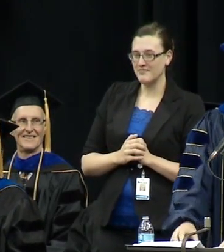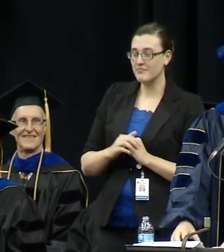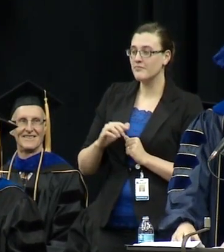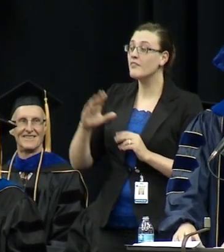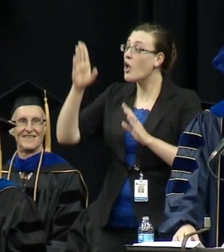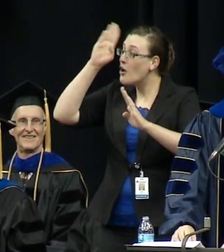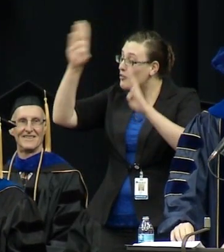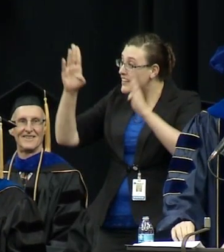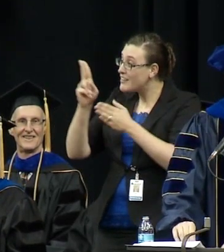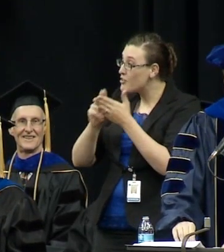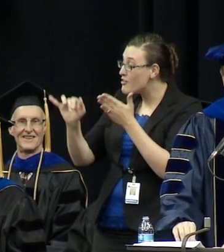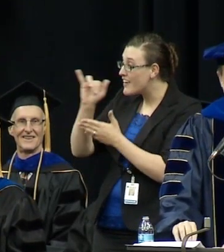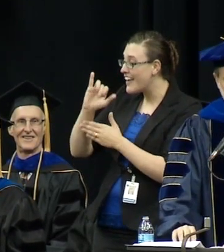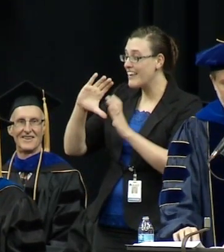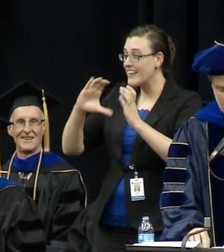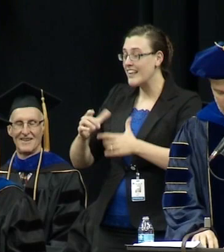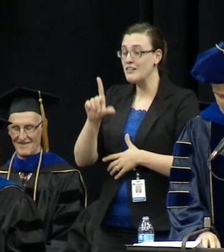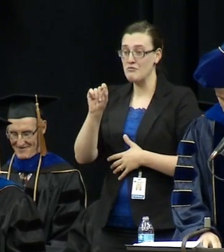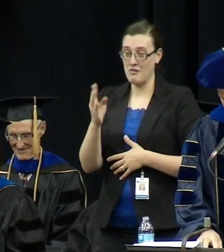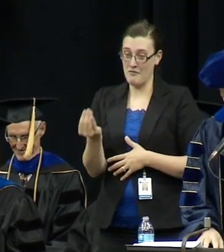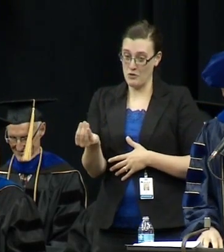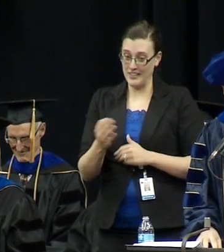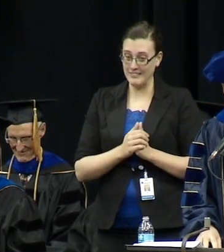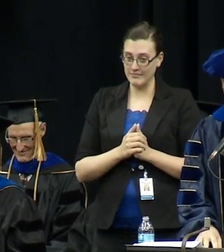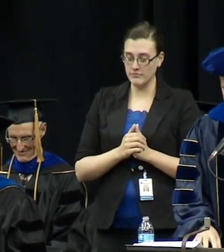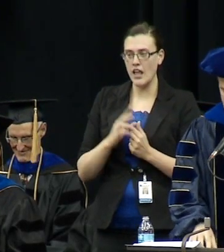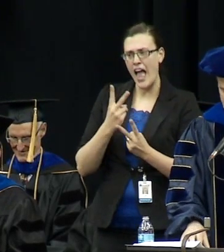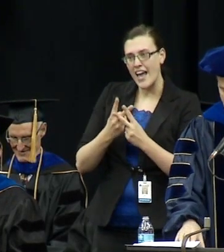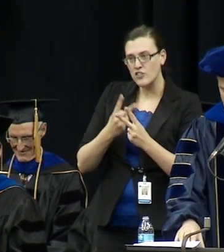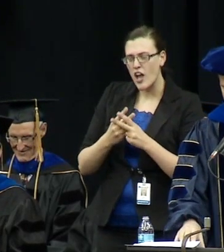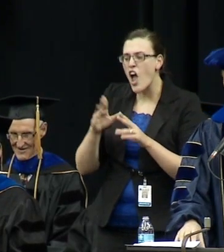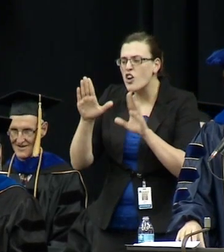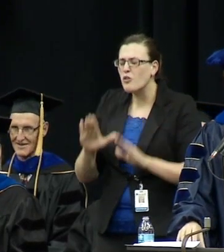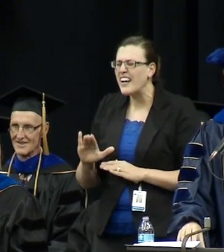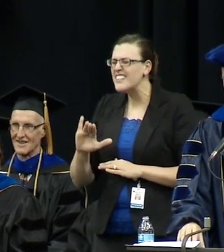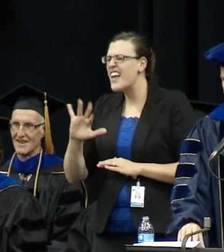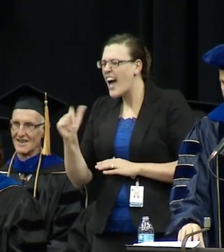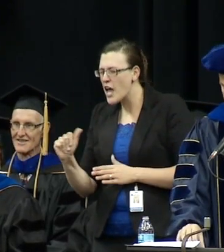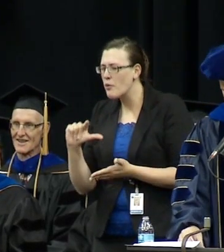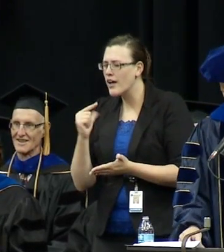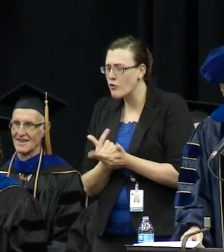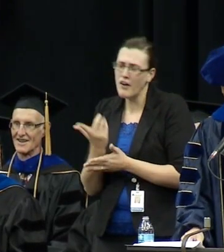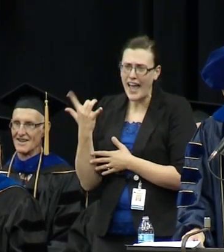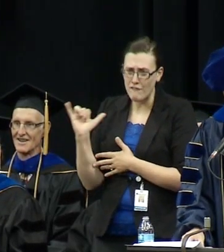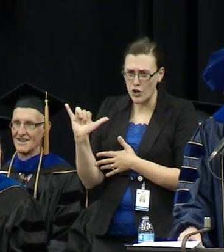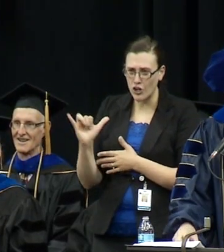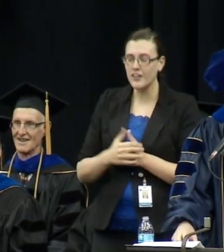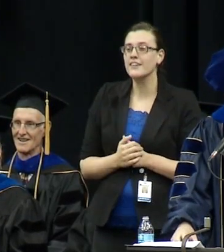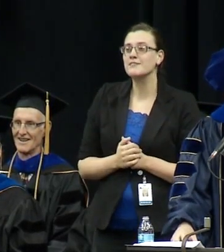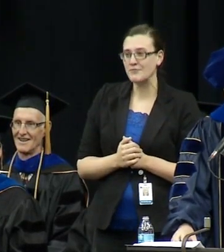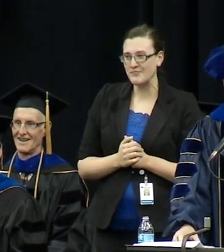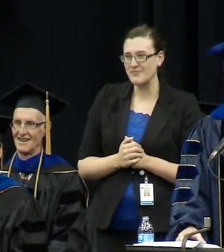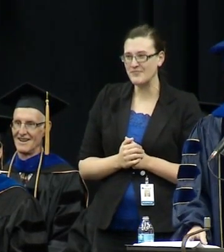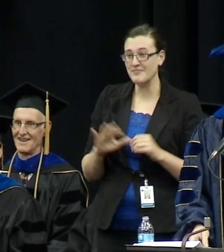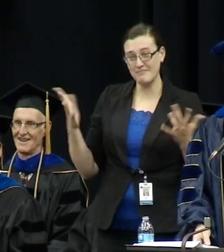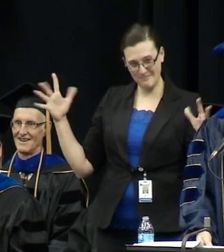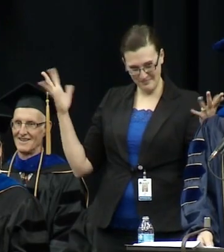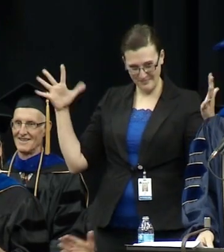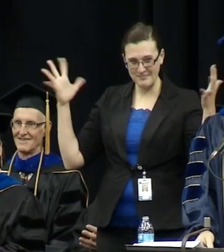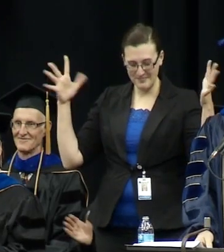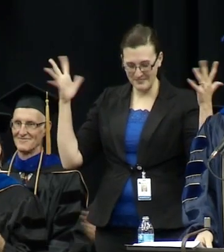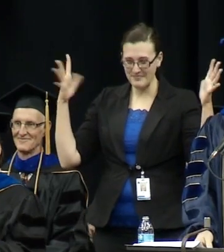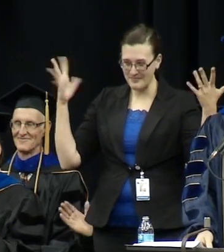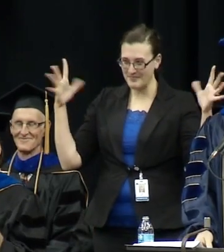Greetings, University of Iowa class of 2014. Hashtag greatest Iowa graduating class ever.